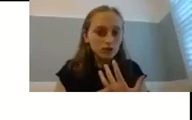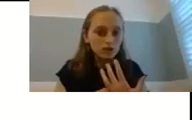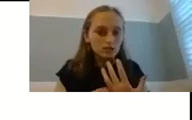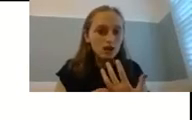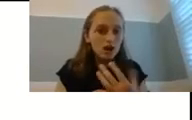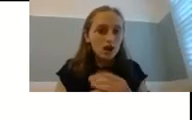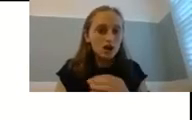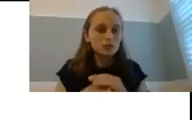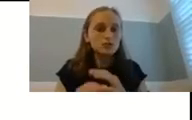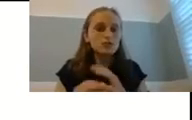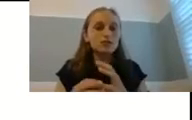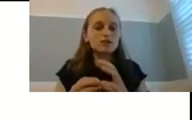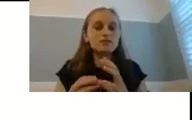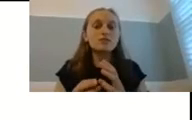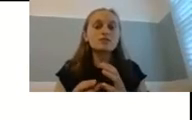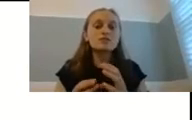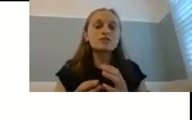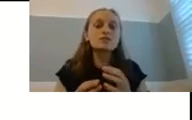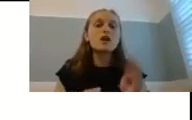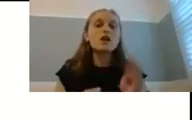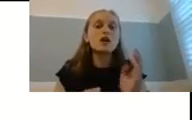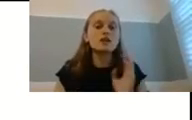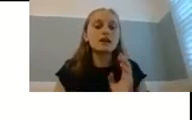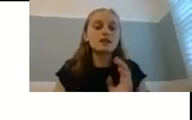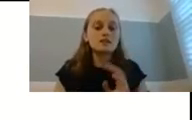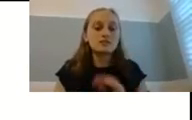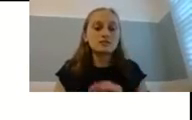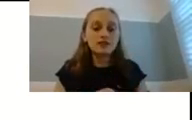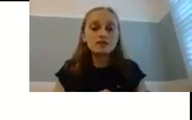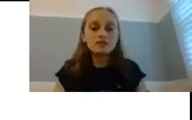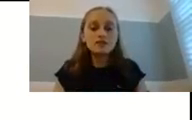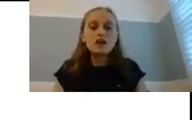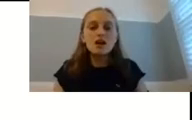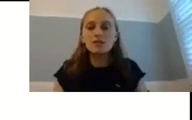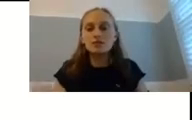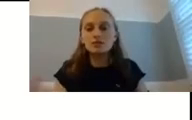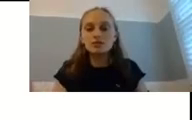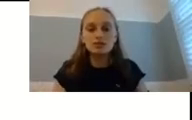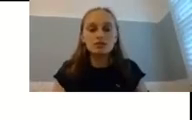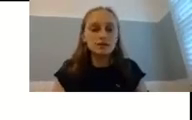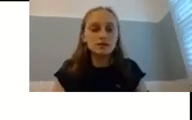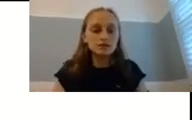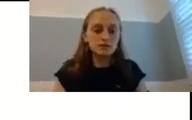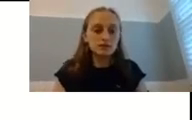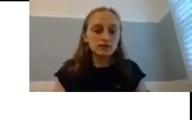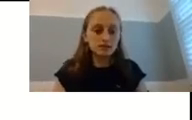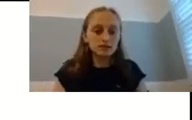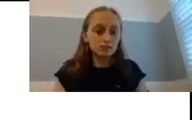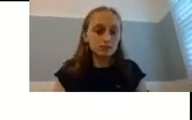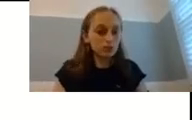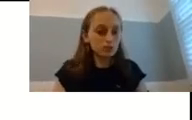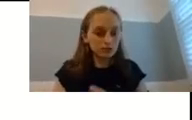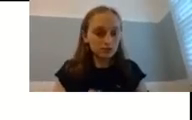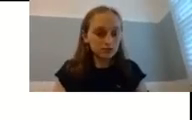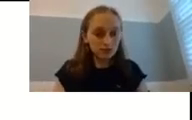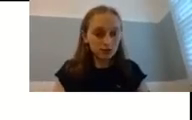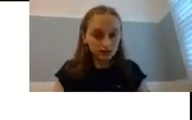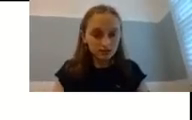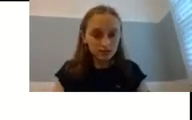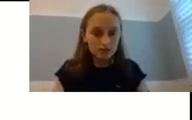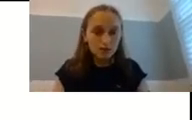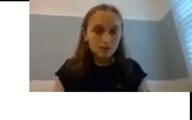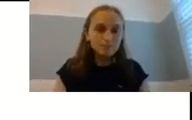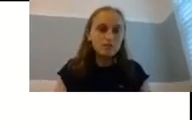drawings you'll see a lot of emphasis on hands and face as shown in this painting by Nancy Rourke a well-known deaf